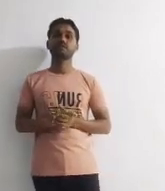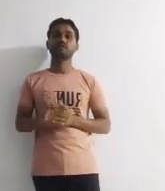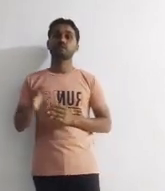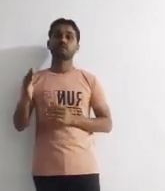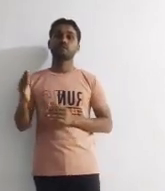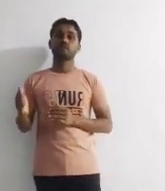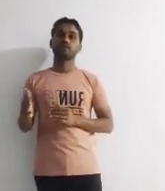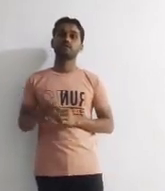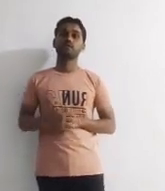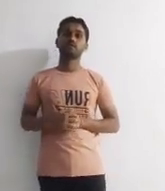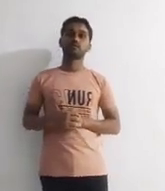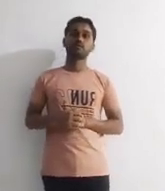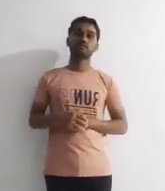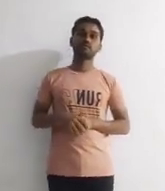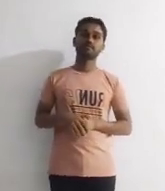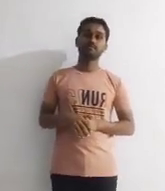the our